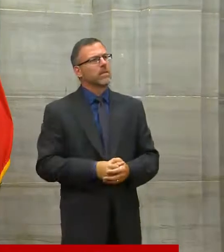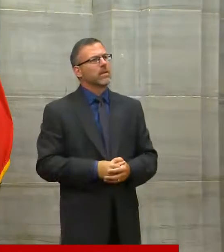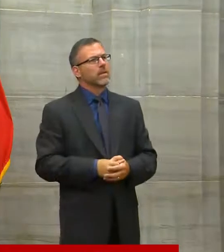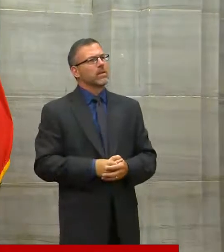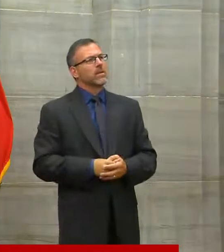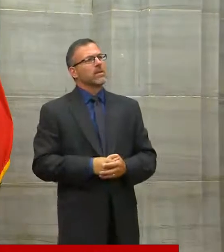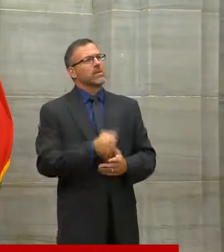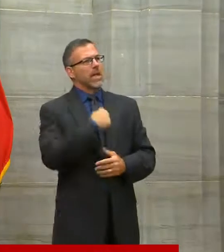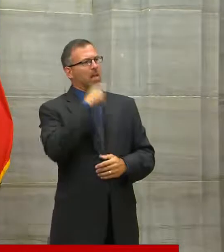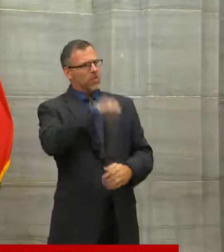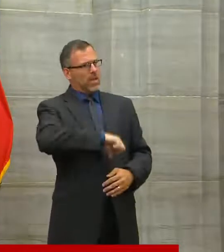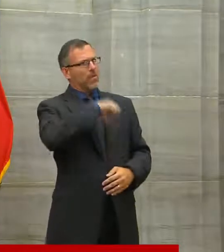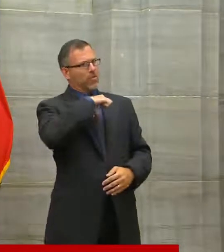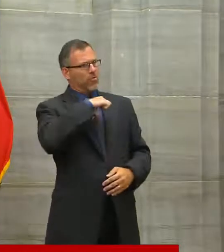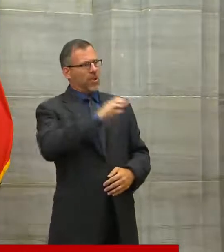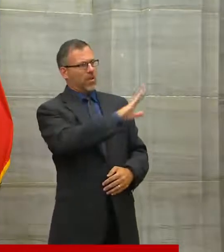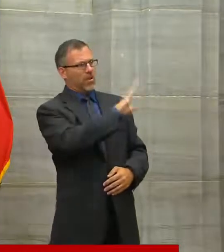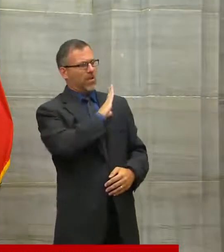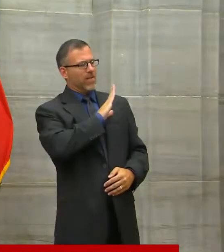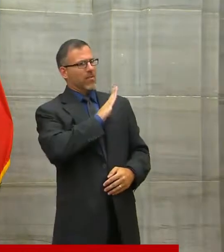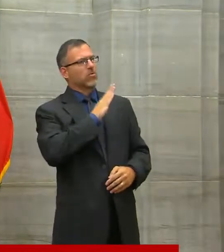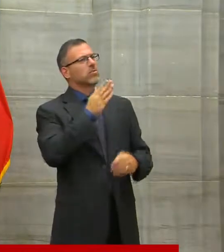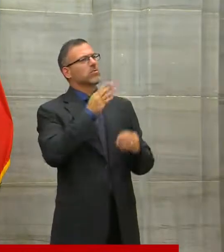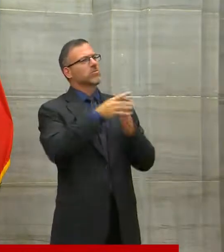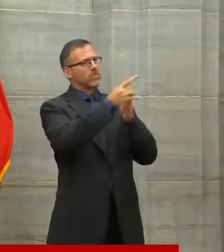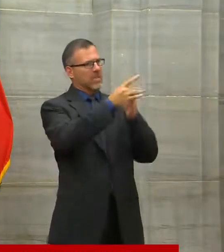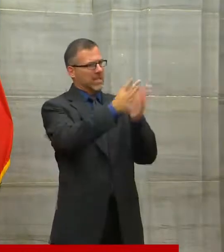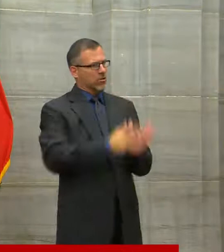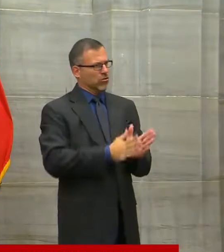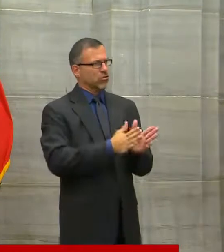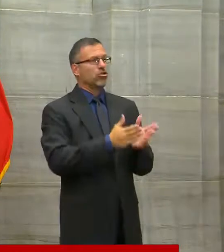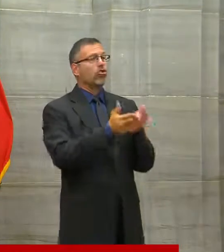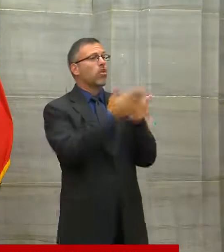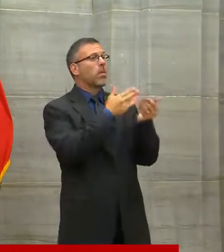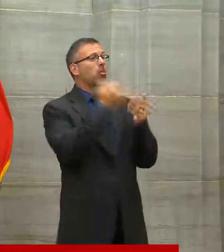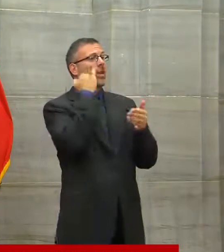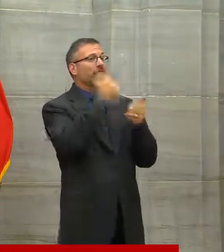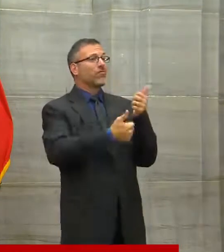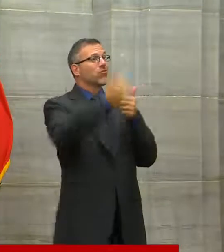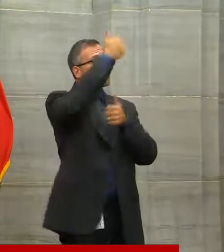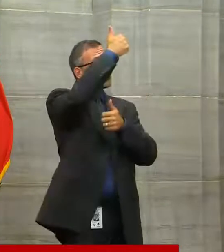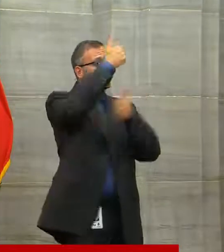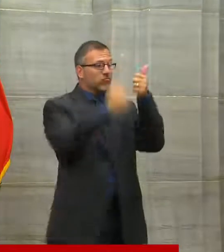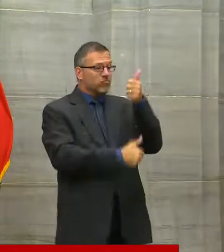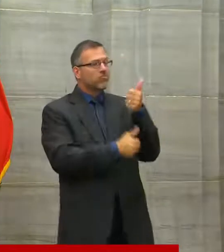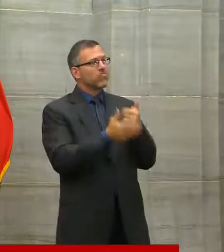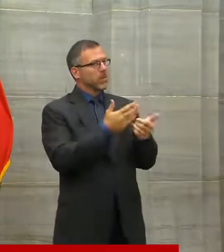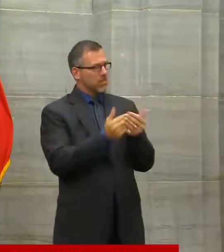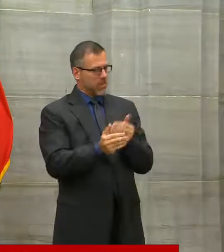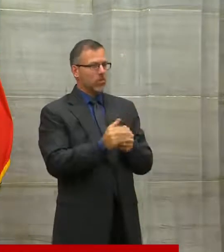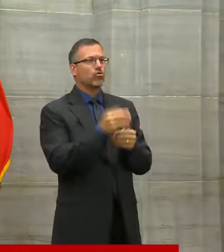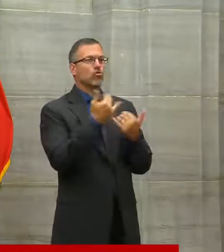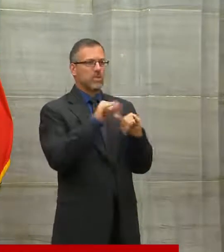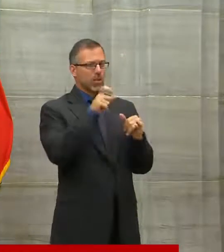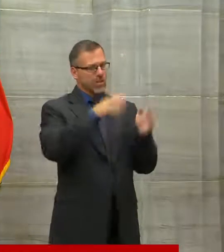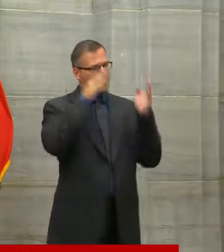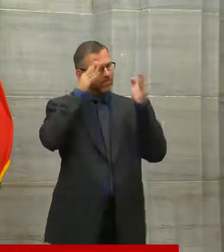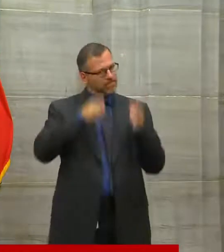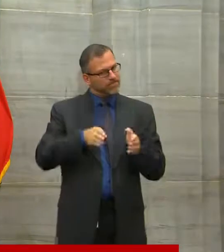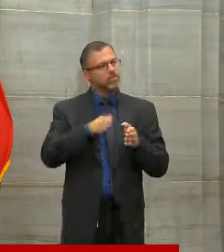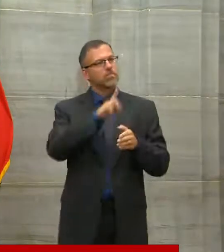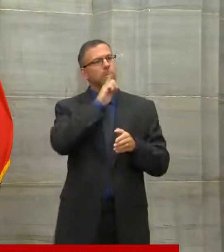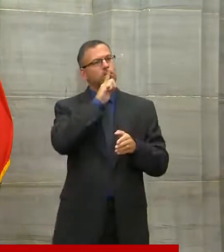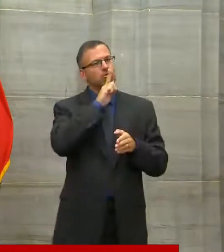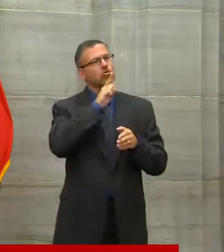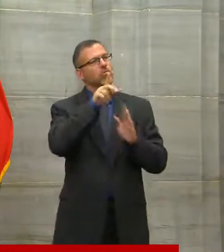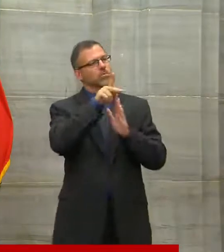the expectation that chain of command is not an excuse to turn a blind eye to dangerous behavior. Through this